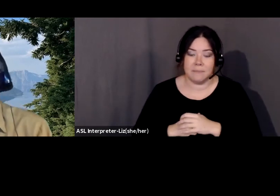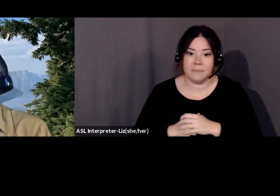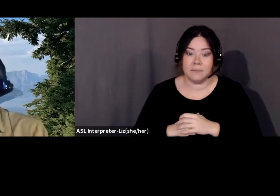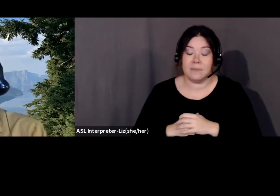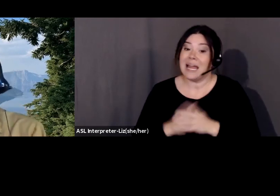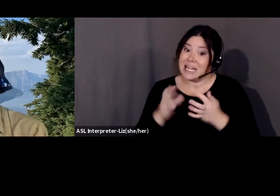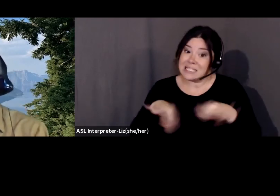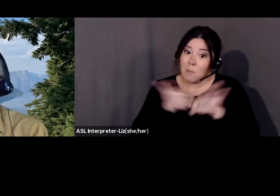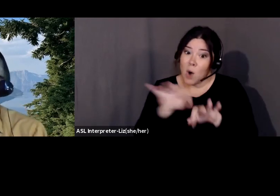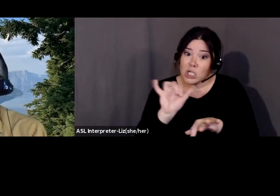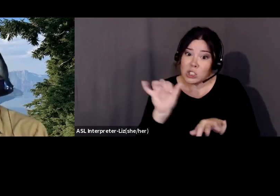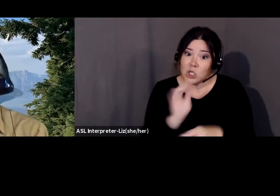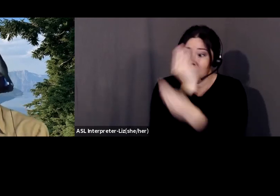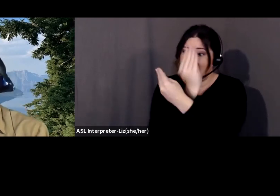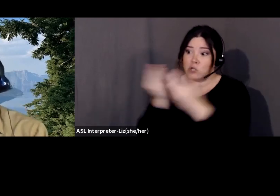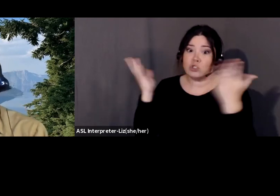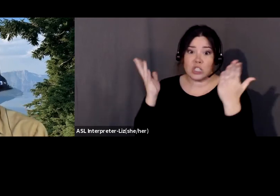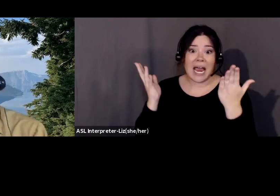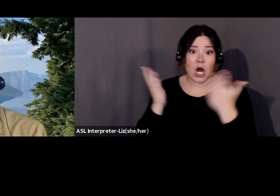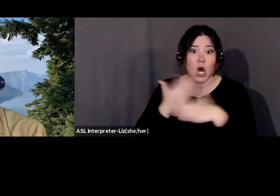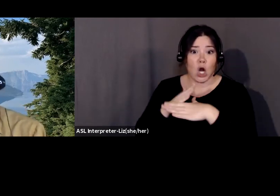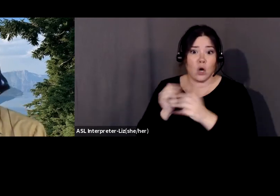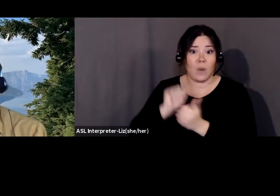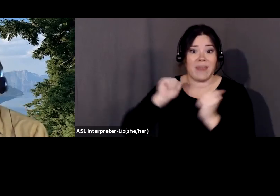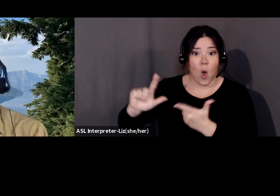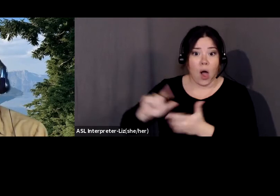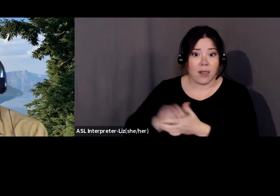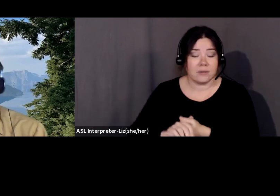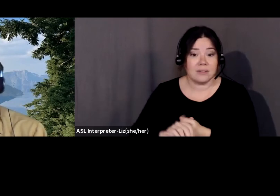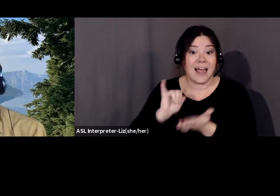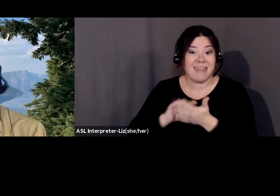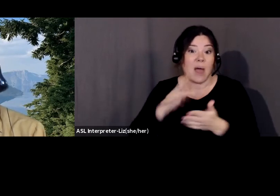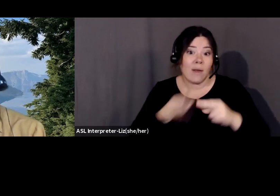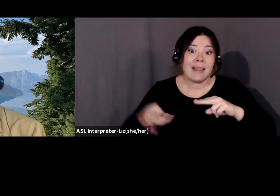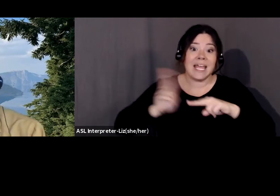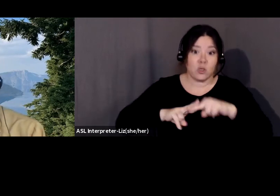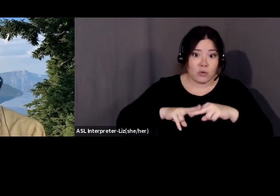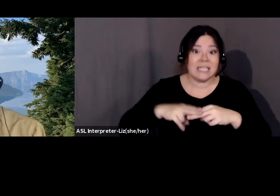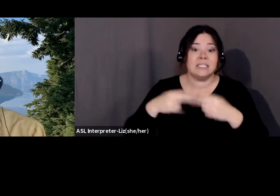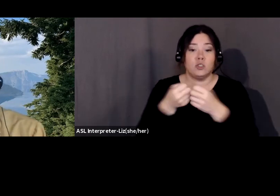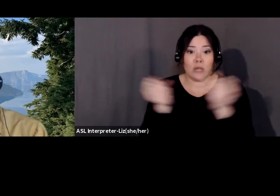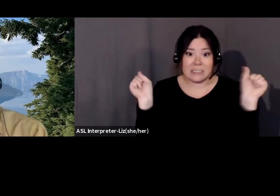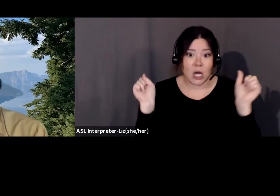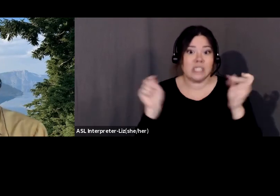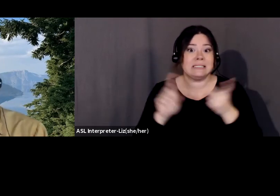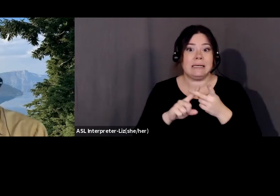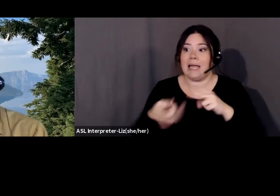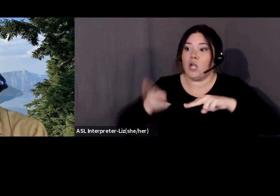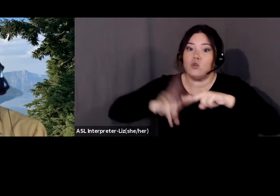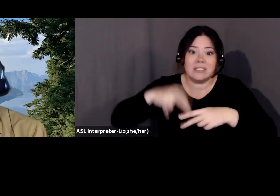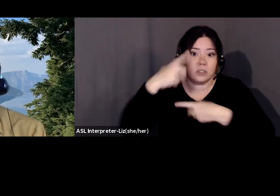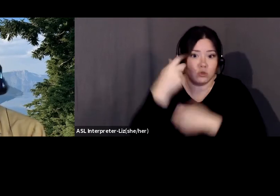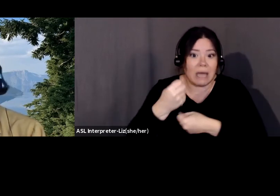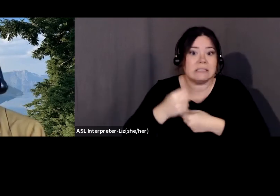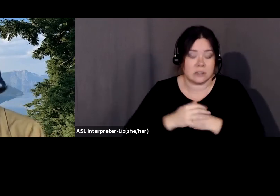everyone. That increases the transparency, increases trust. And by collecting good data, it allows you to